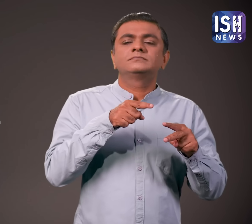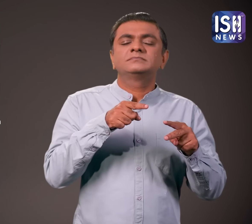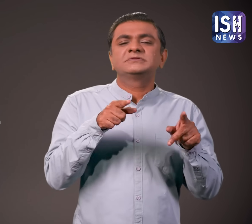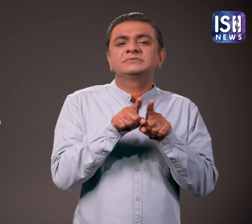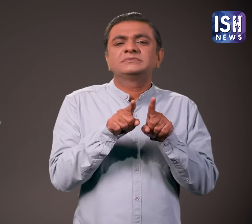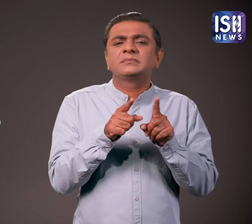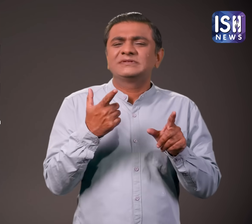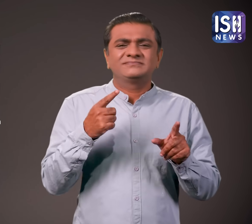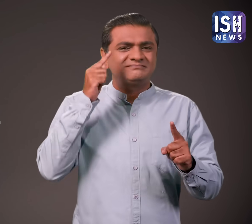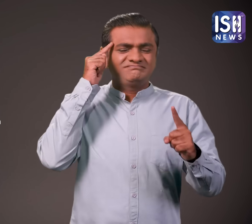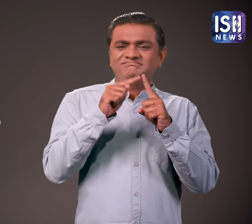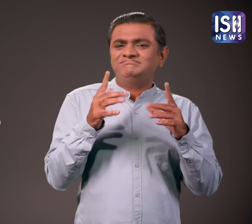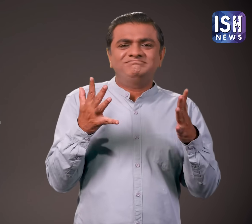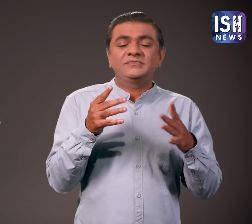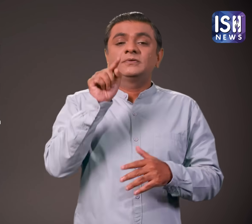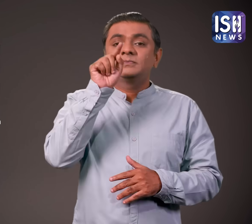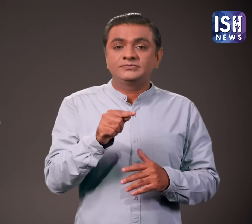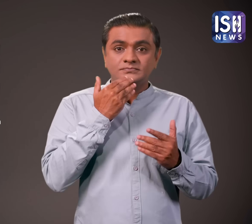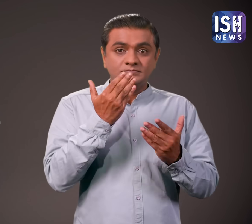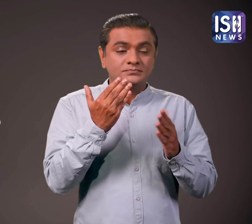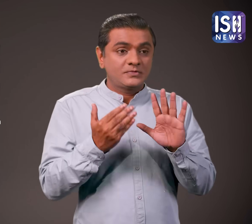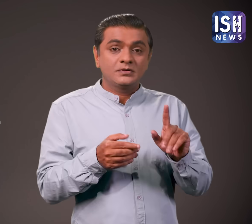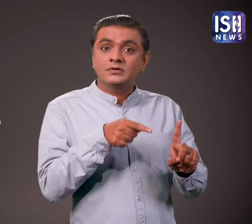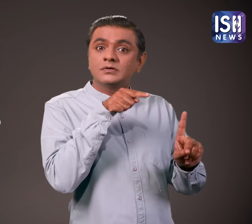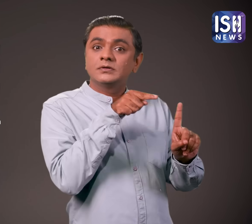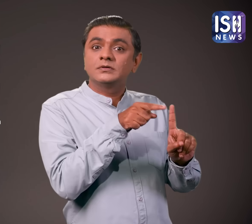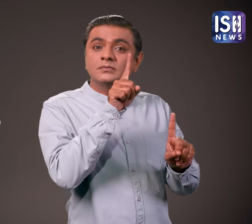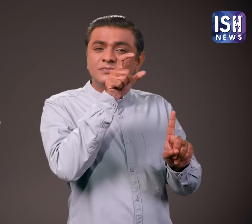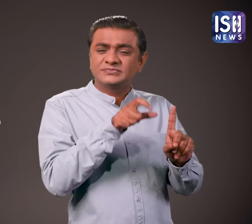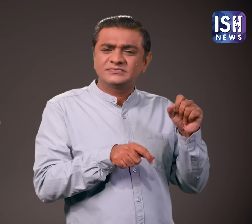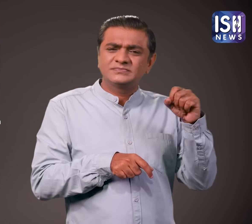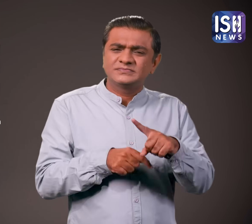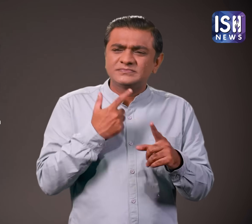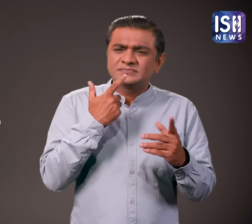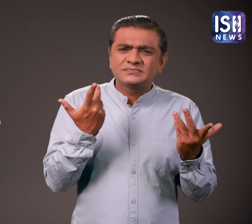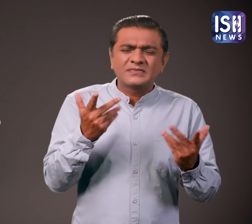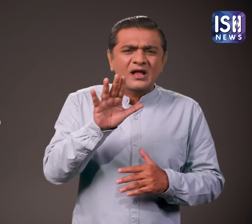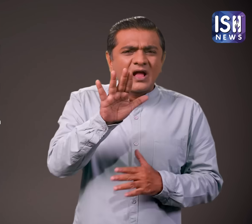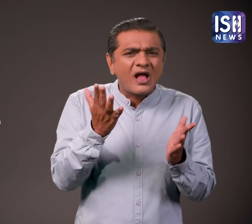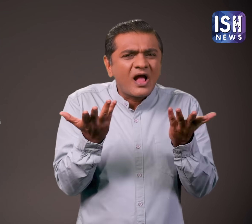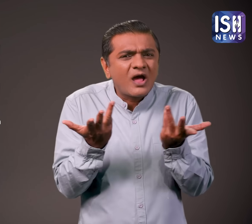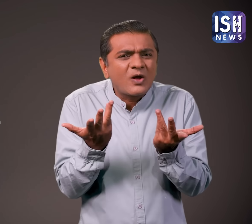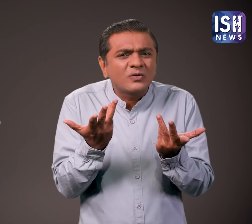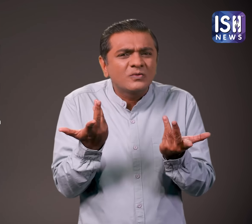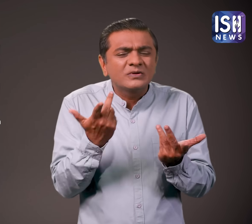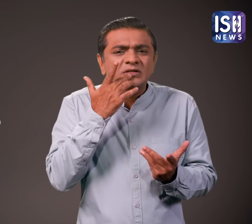diverse views. I will share them. A person commented saying, Whose sperm and eggs would be used?